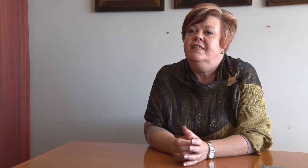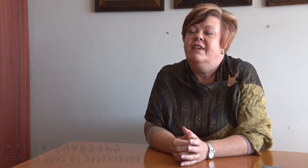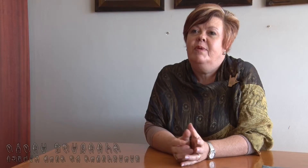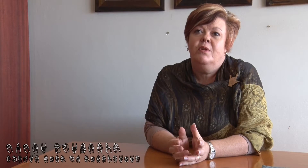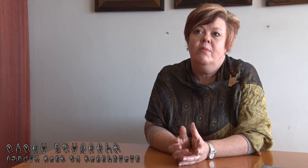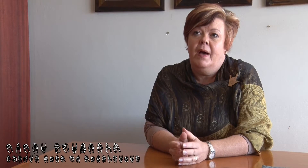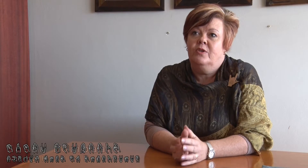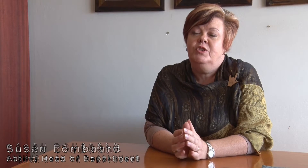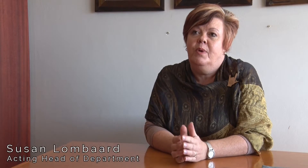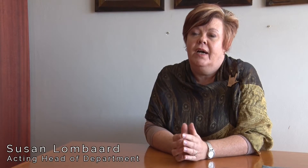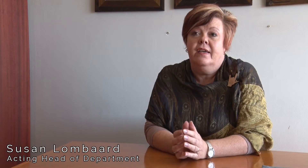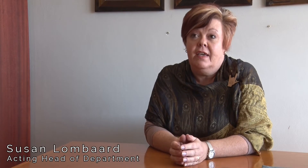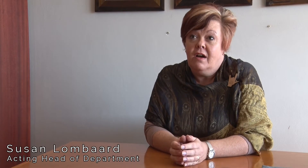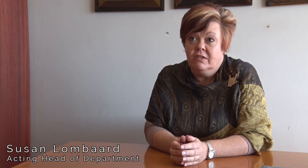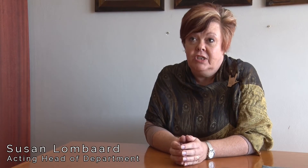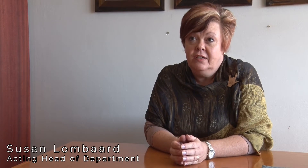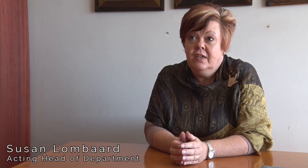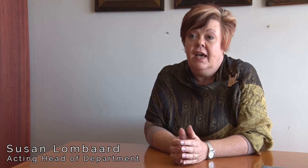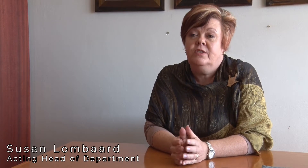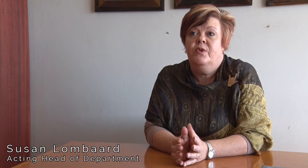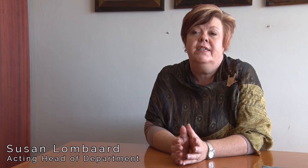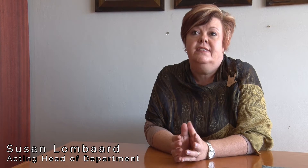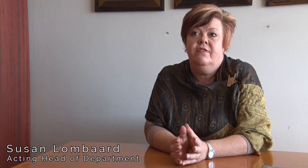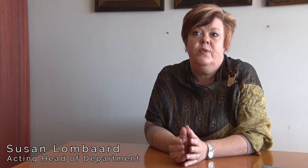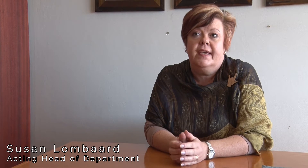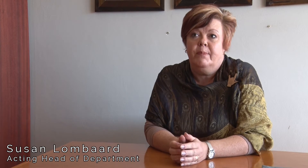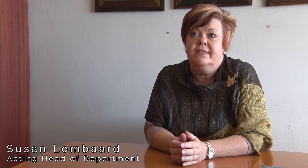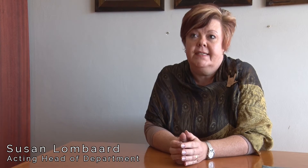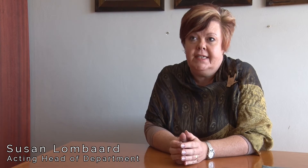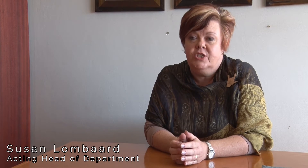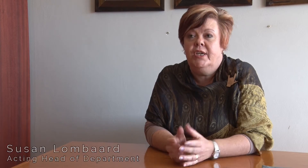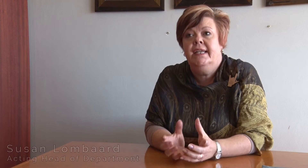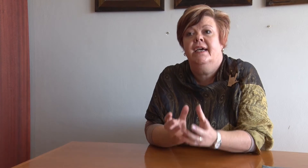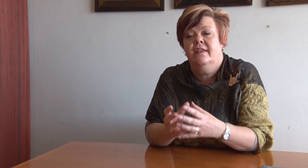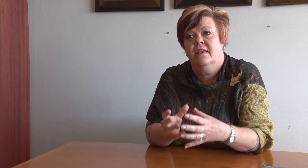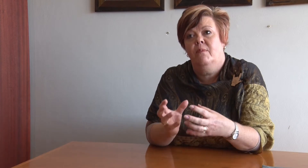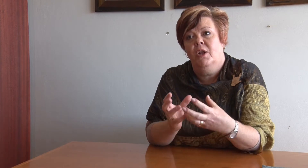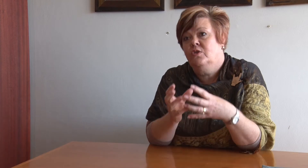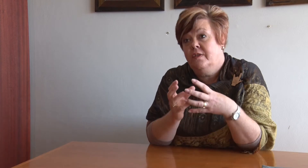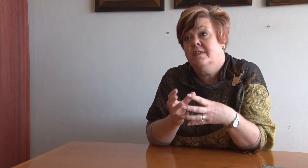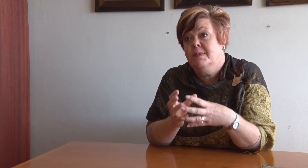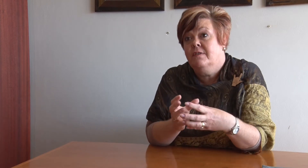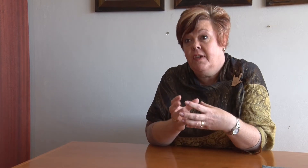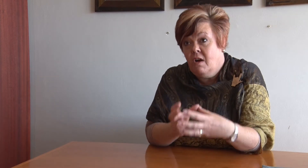Deaf people are bound by their culture, and we write deaf with a capital D to indicate that they belong to the specific